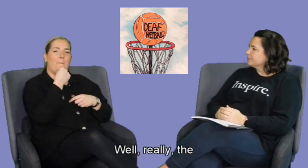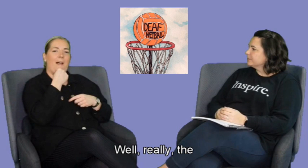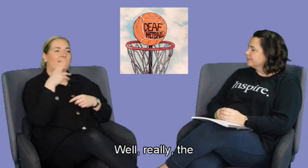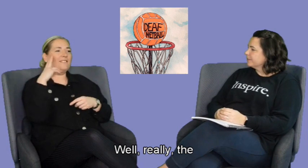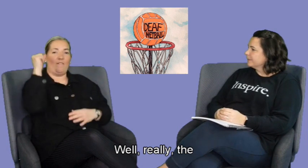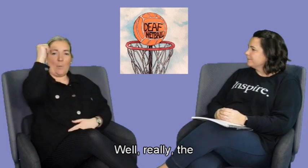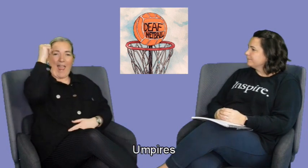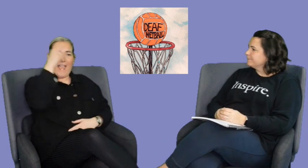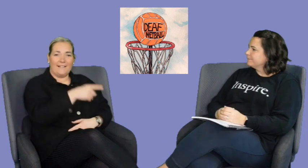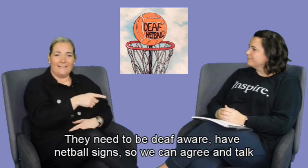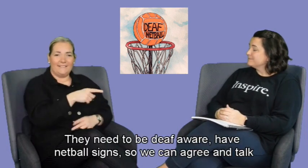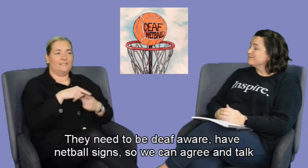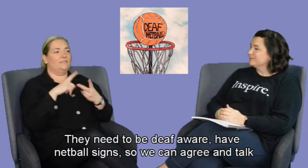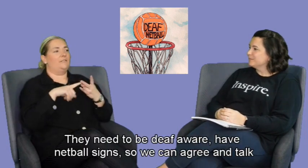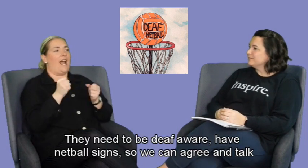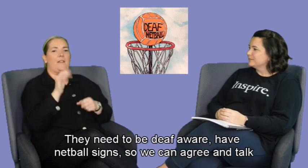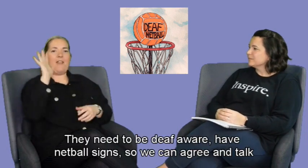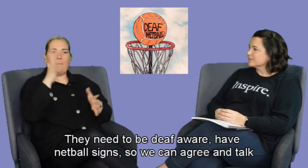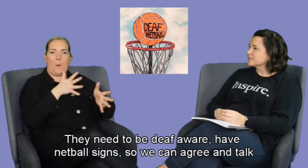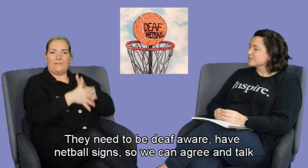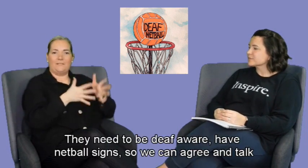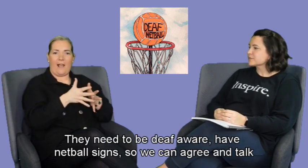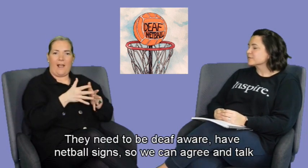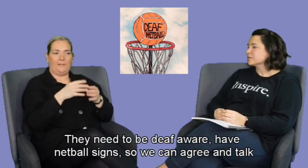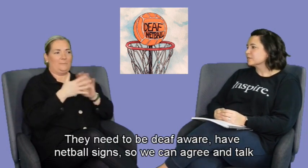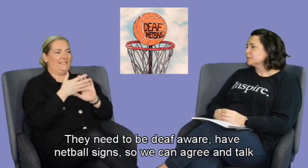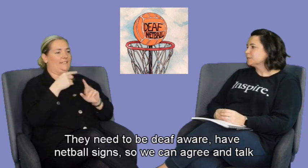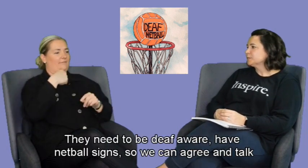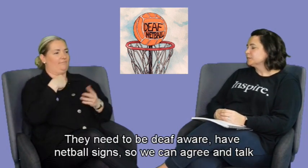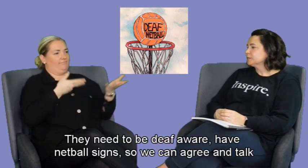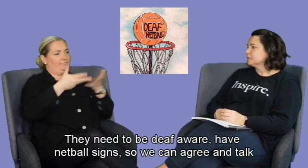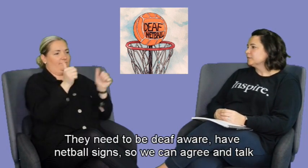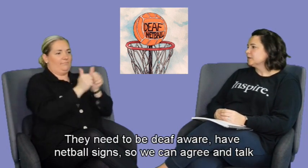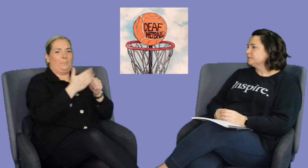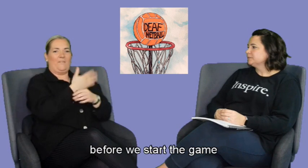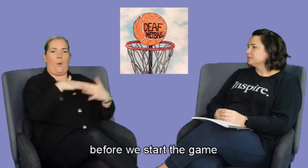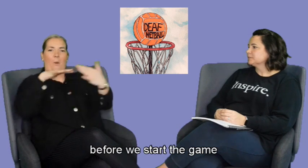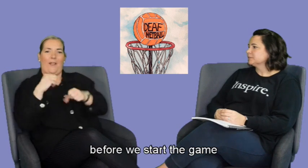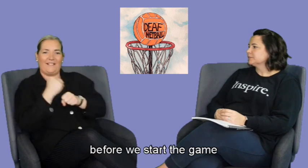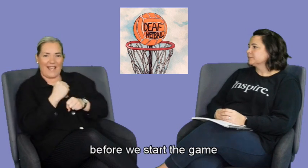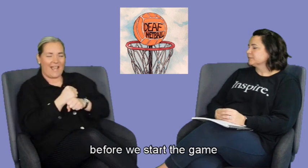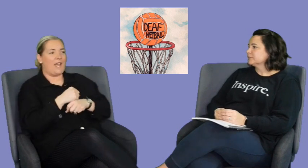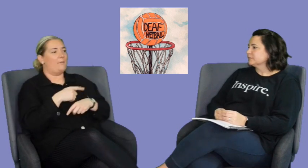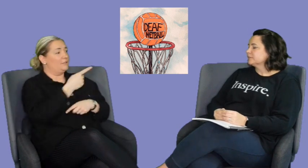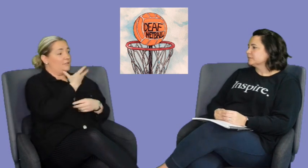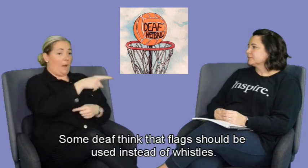really, the umpires, they need to be deaf aware, have netball signs so we can agree and talk before we start the game. And some deaf